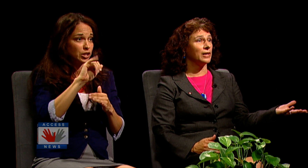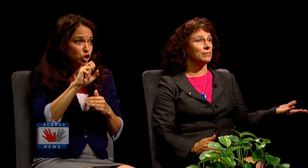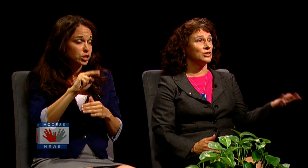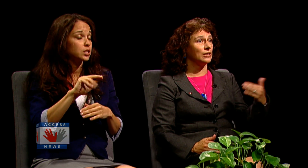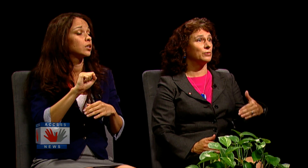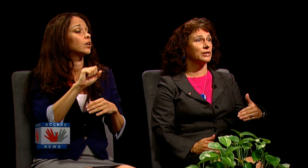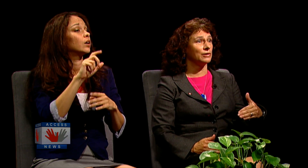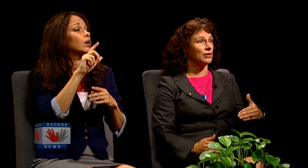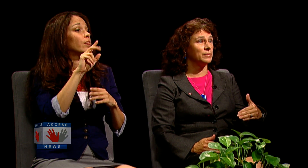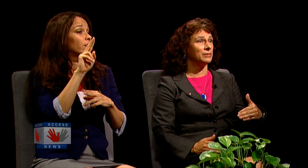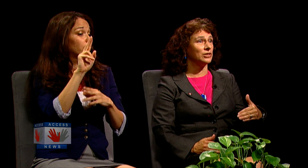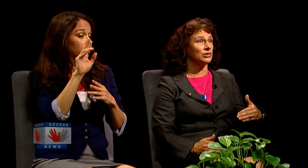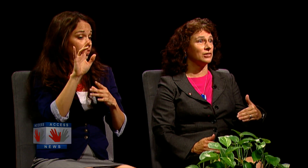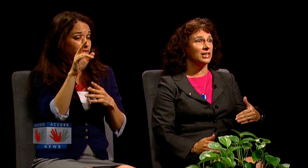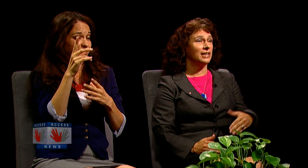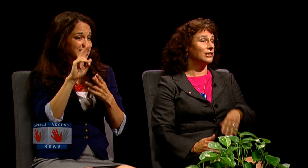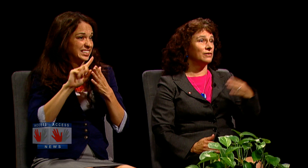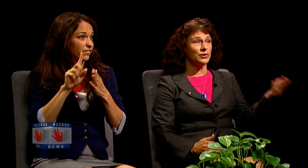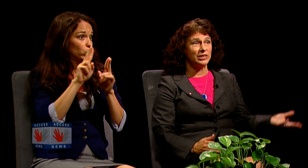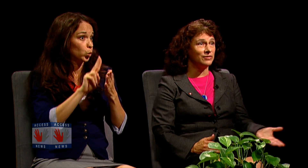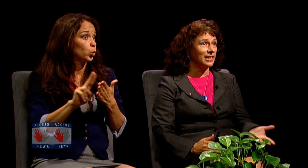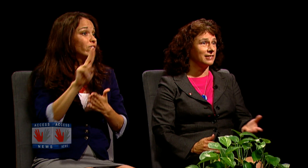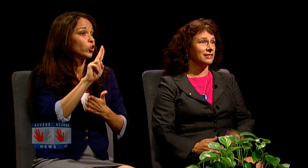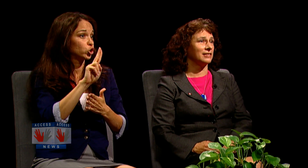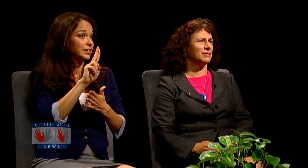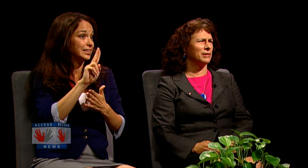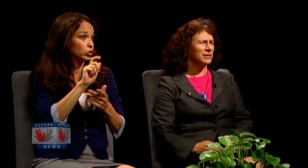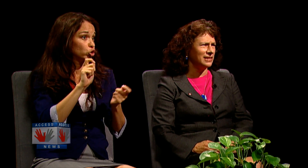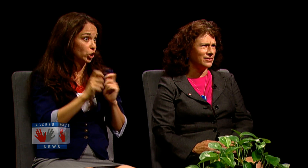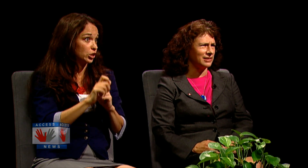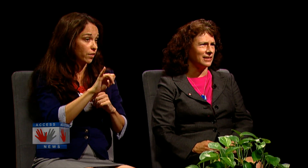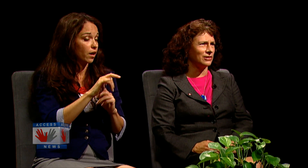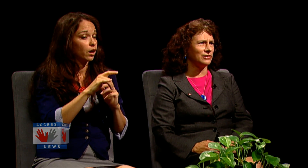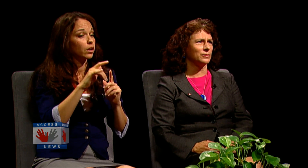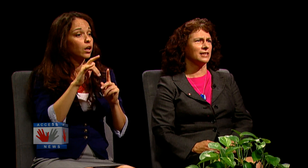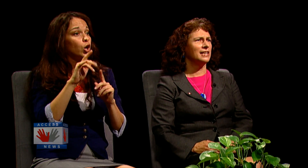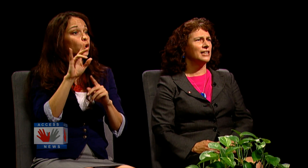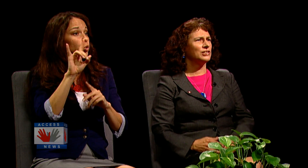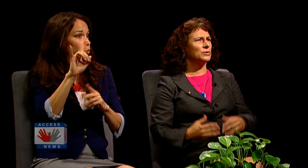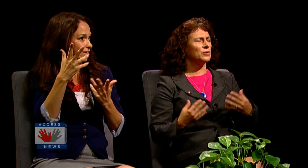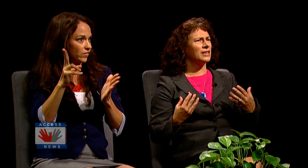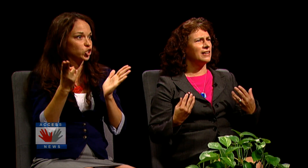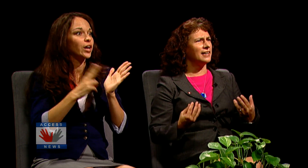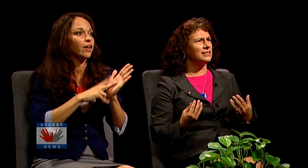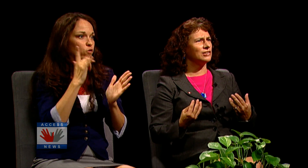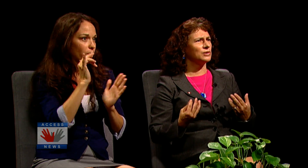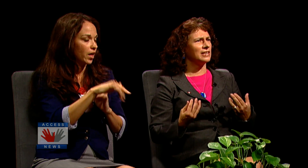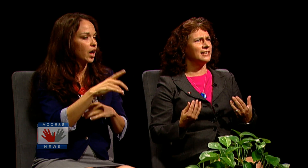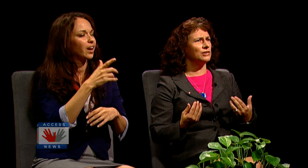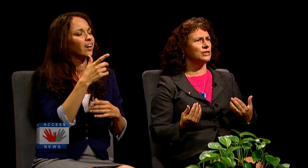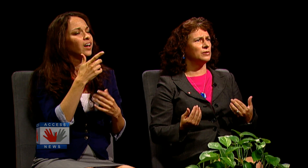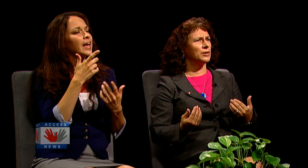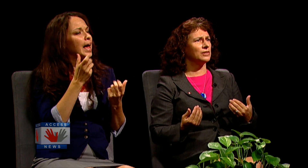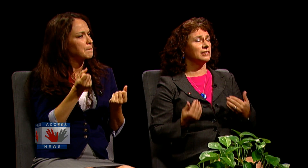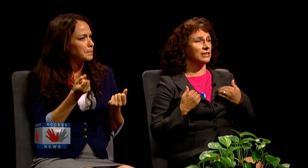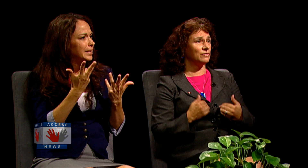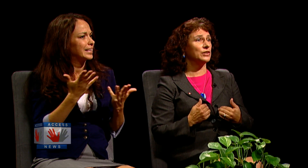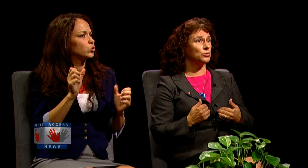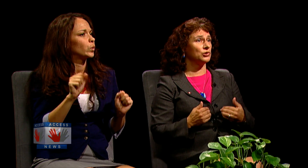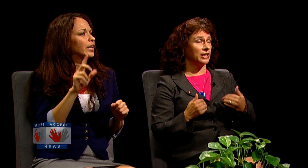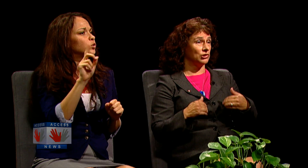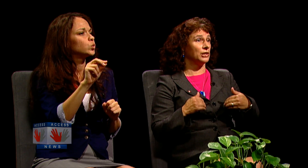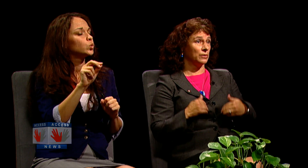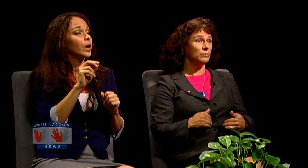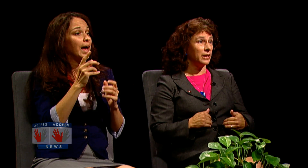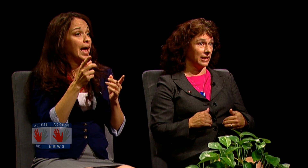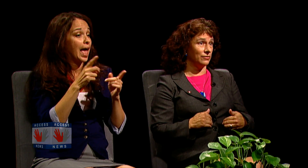a program to lower their carbon emissions. University of Texas, I believe, has signed on to it. So there's a lot you can do, both as an